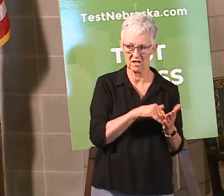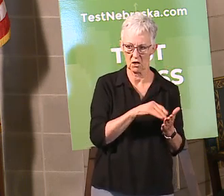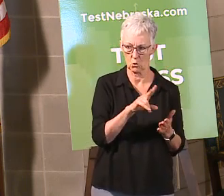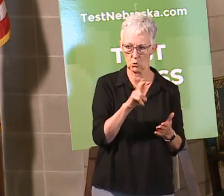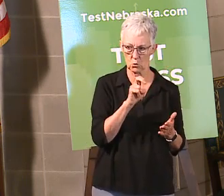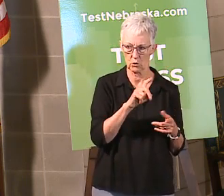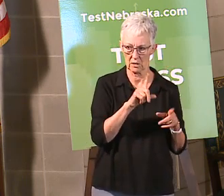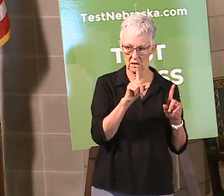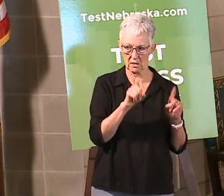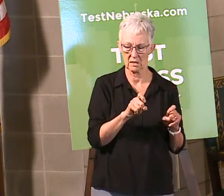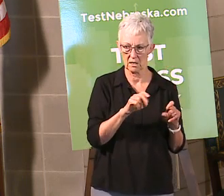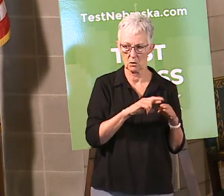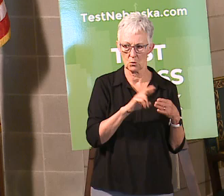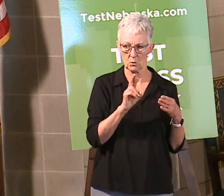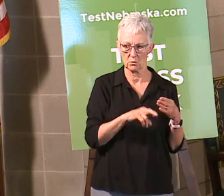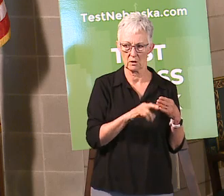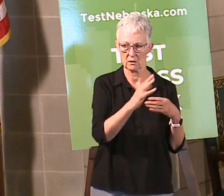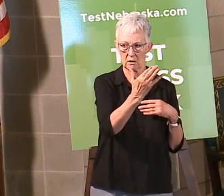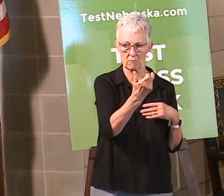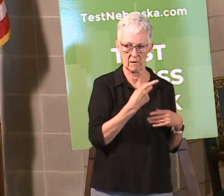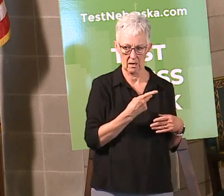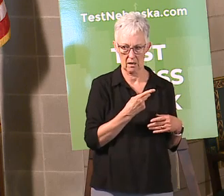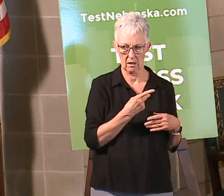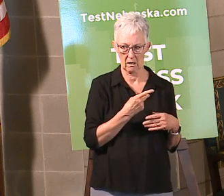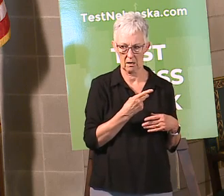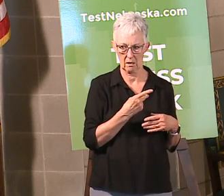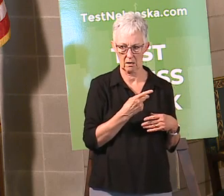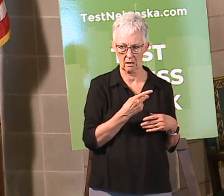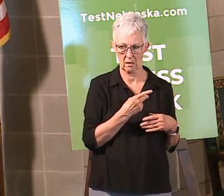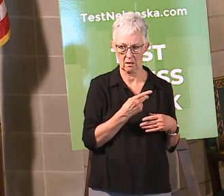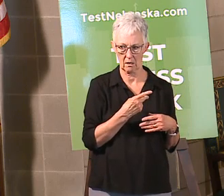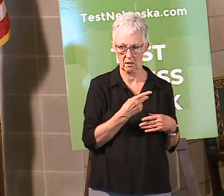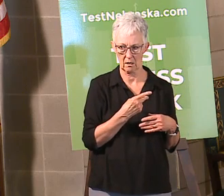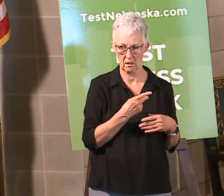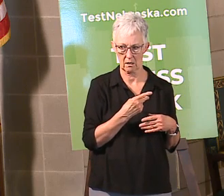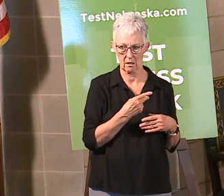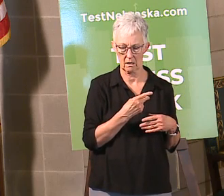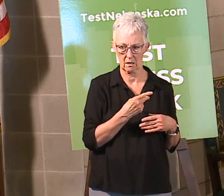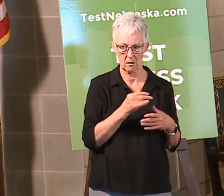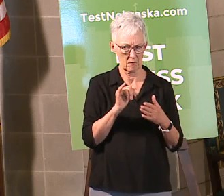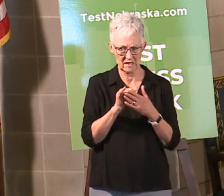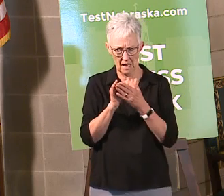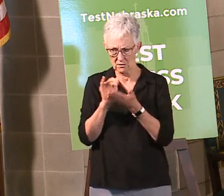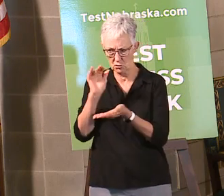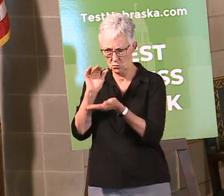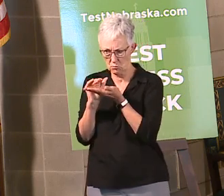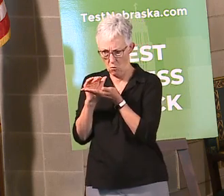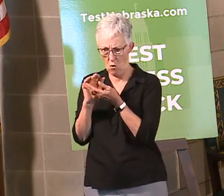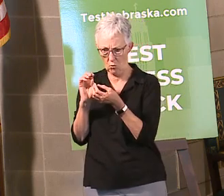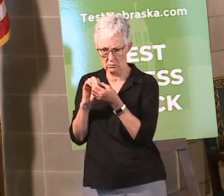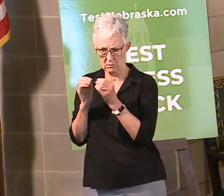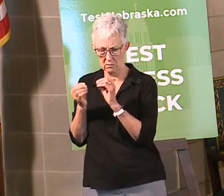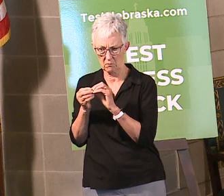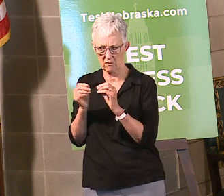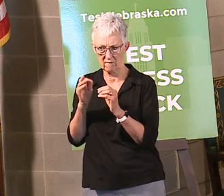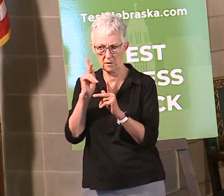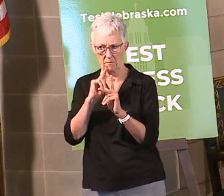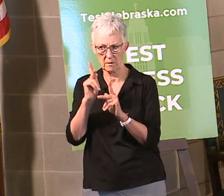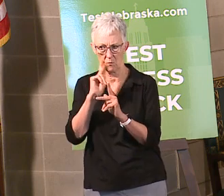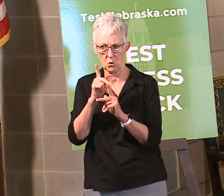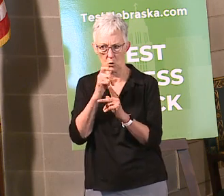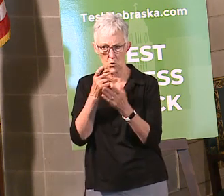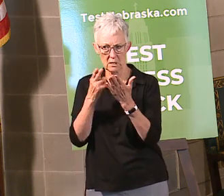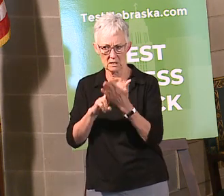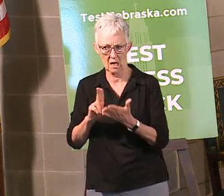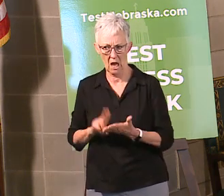back. So that's just a Today. fraction of the overall number of people that have signed up. Are you hoping to close that gap between the number